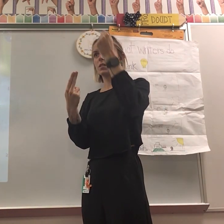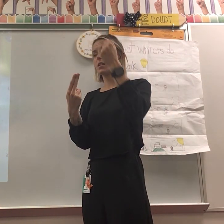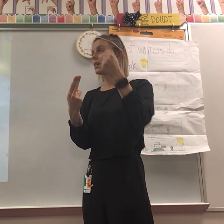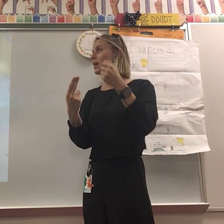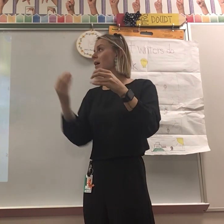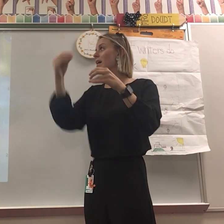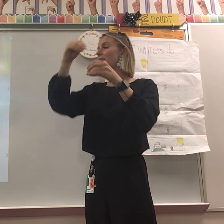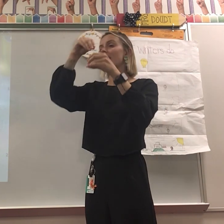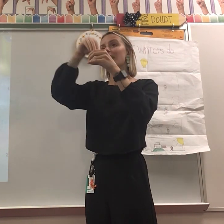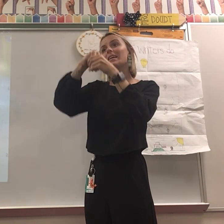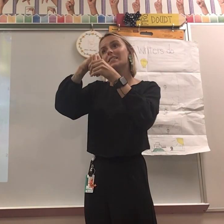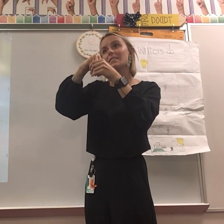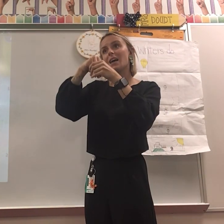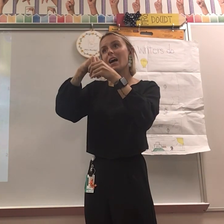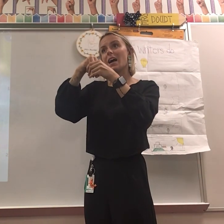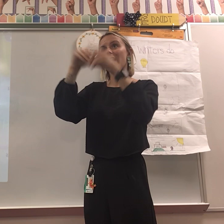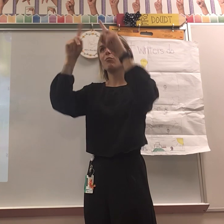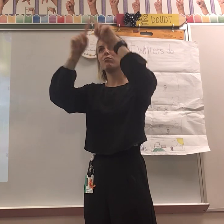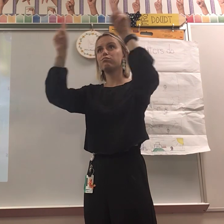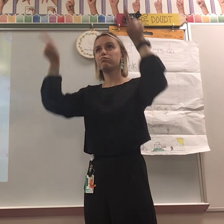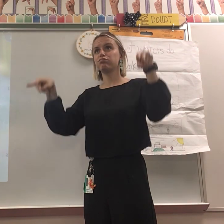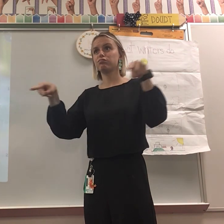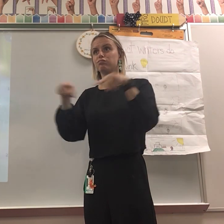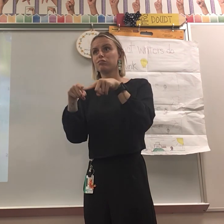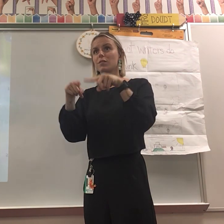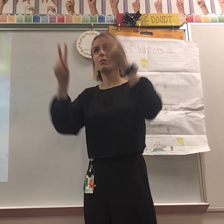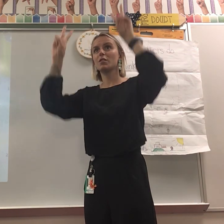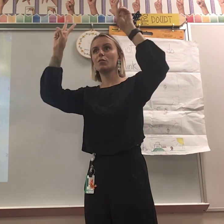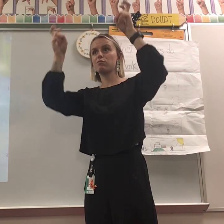inside of the quotation marks.